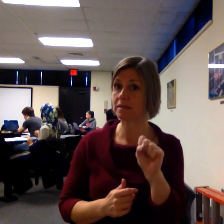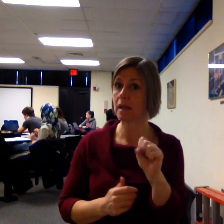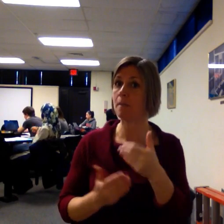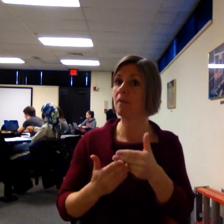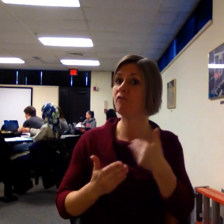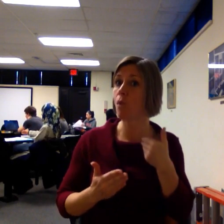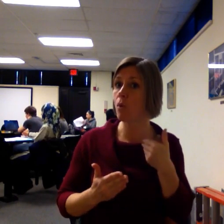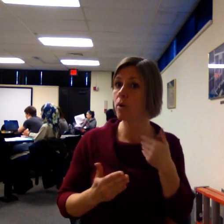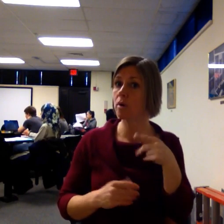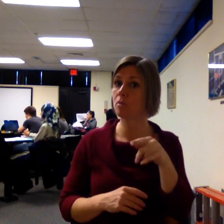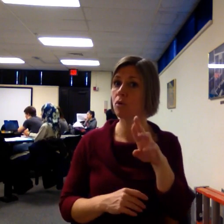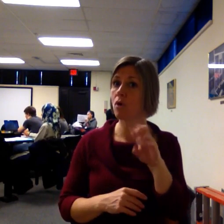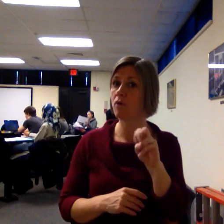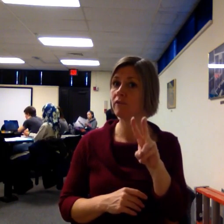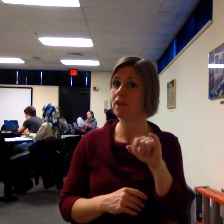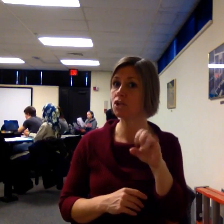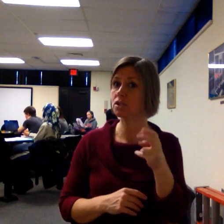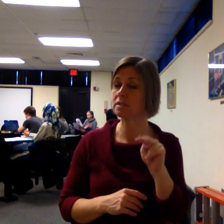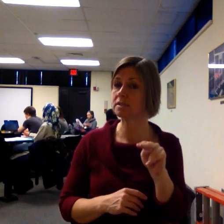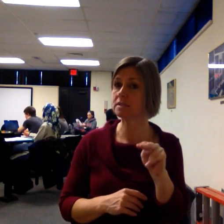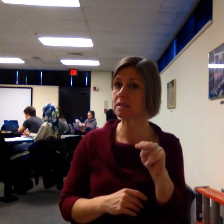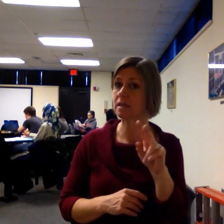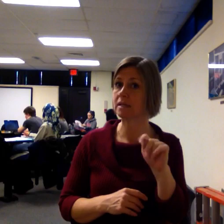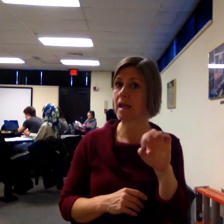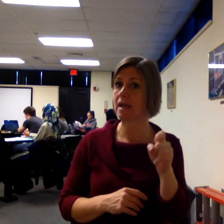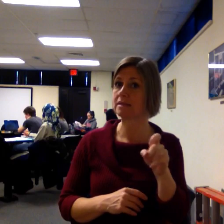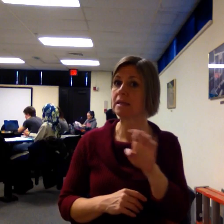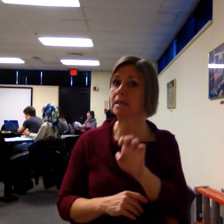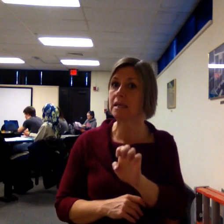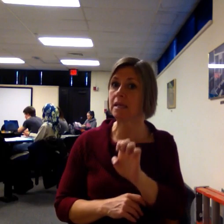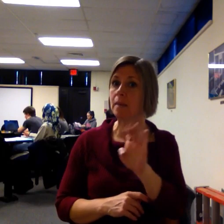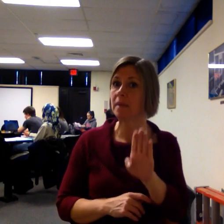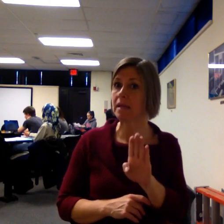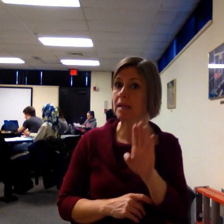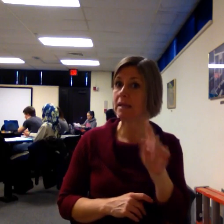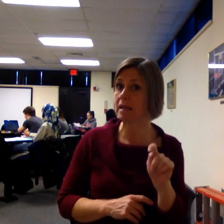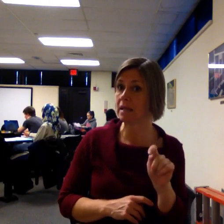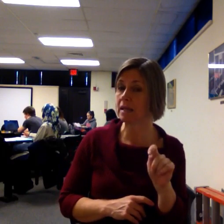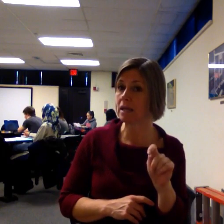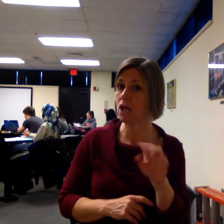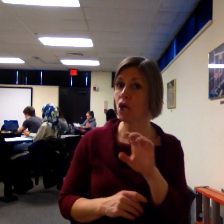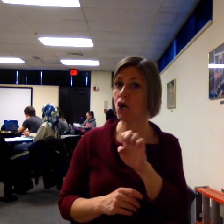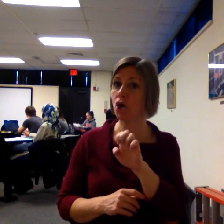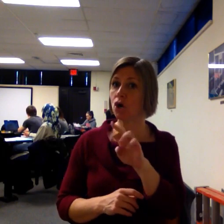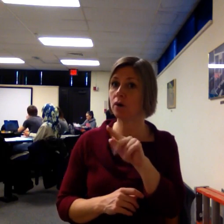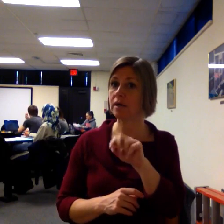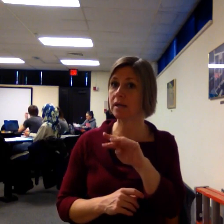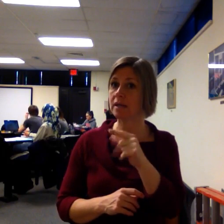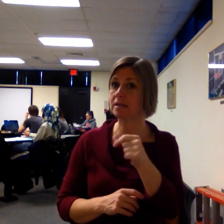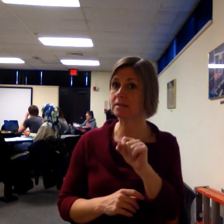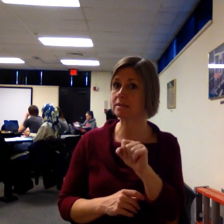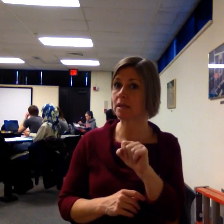tax. That's EBT. Earnings before provision for income tax is their exact